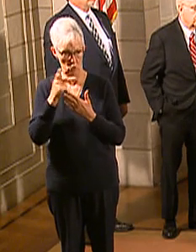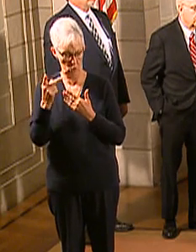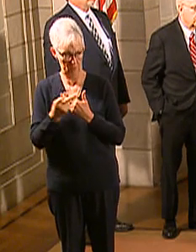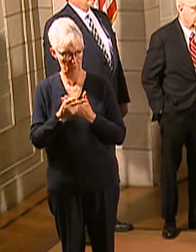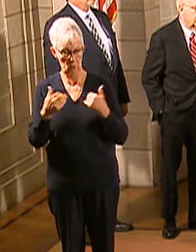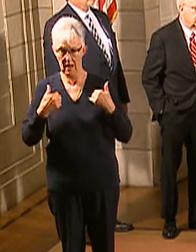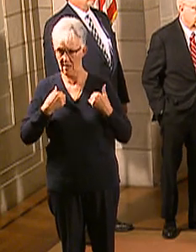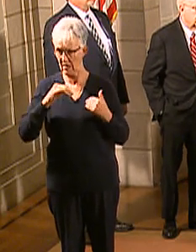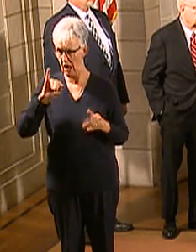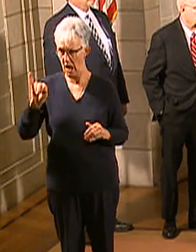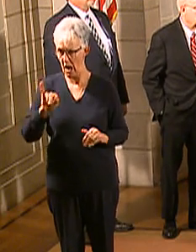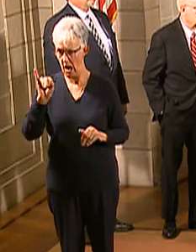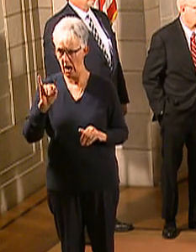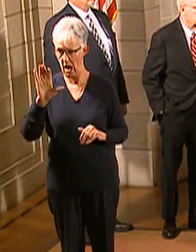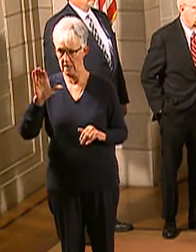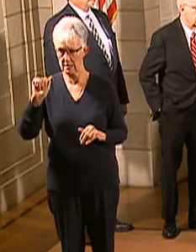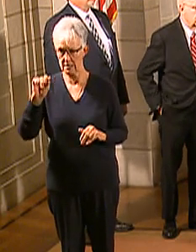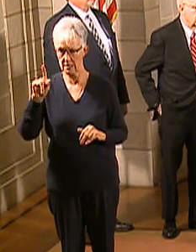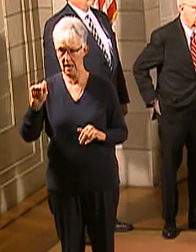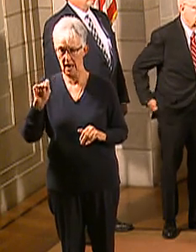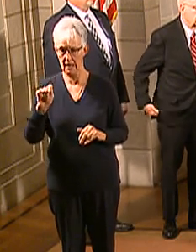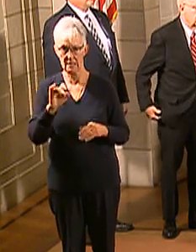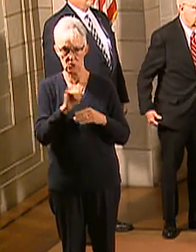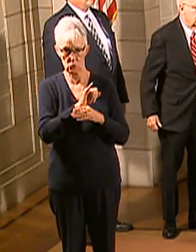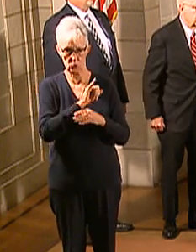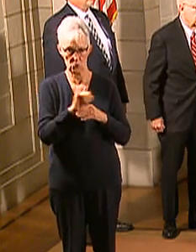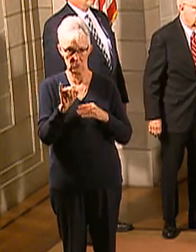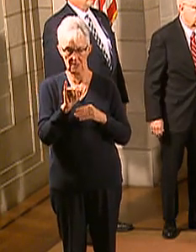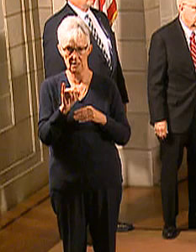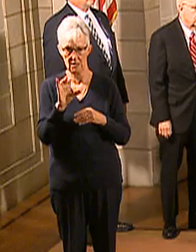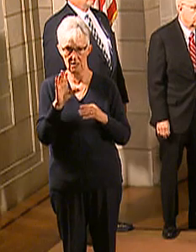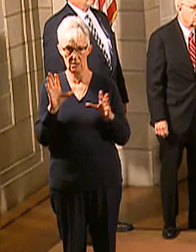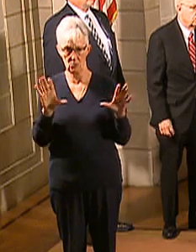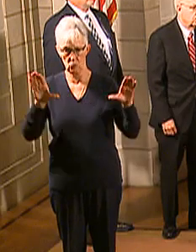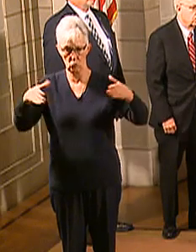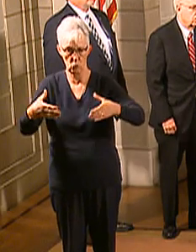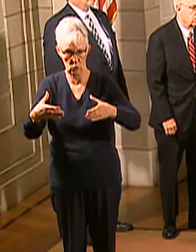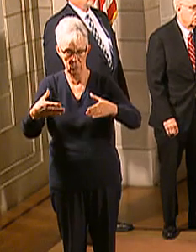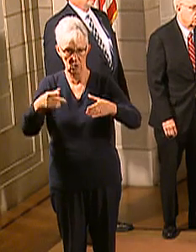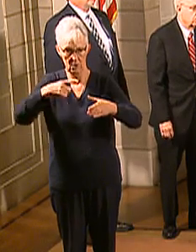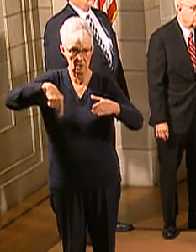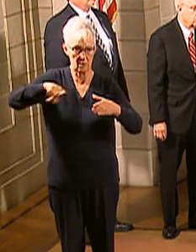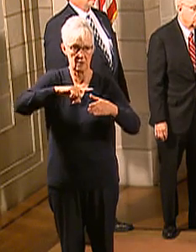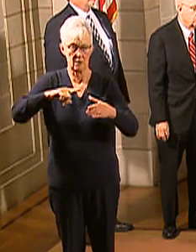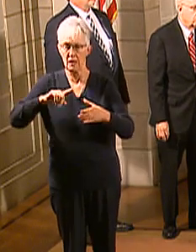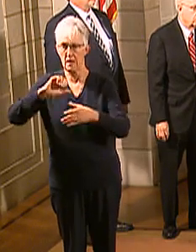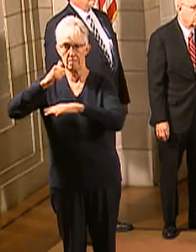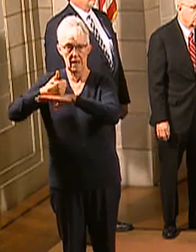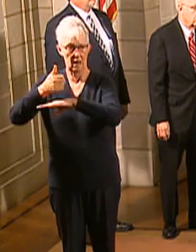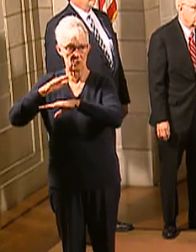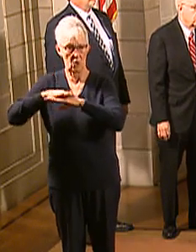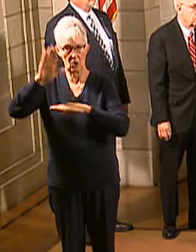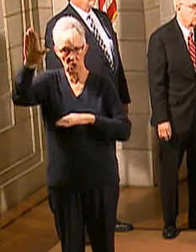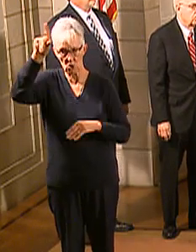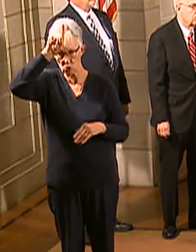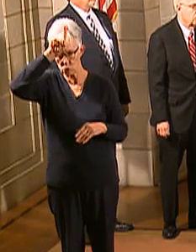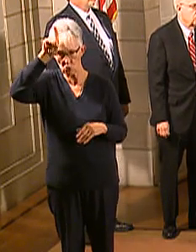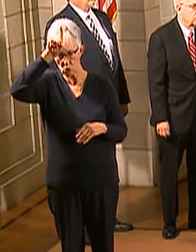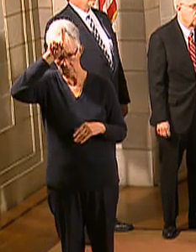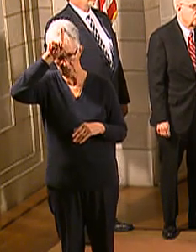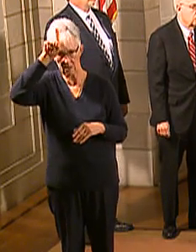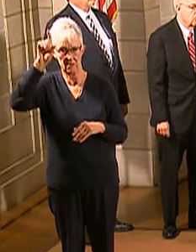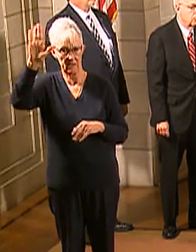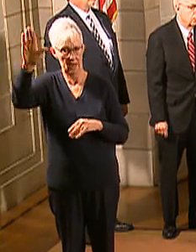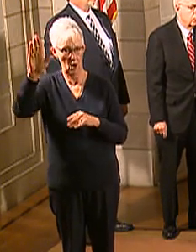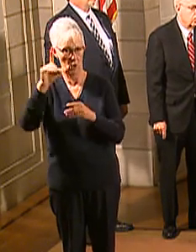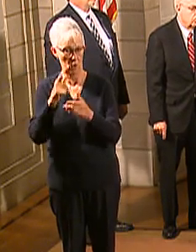ICAP program, the Industry Consortium for Advanced Technical Training, which is based on the German apprenticeship model. When I was in Germany on a trade mission